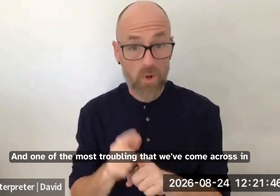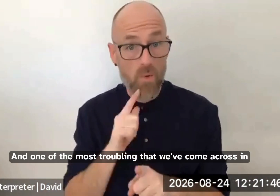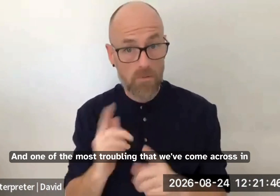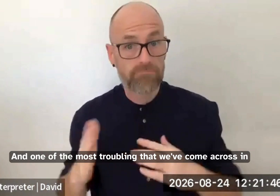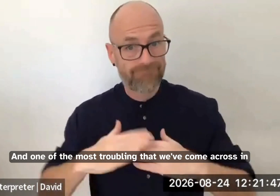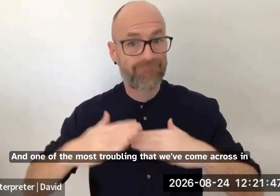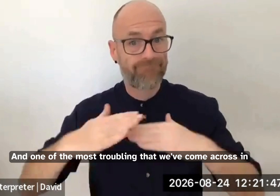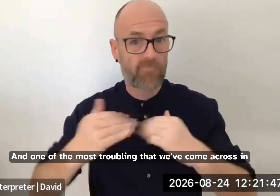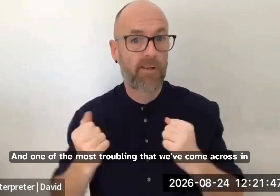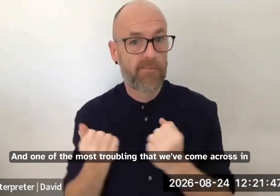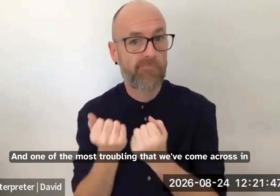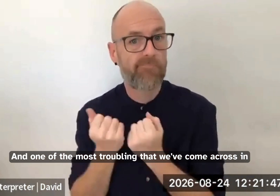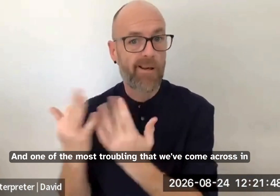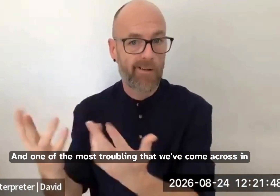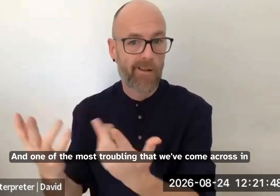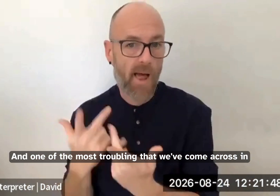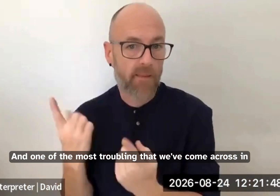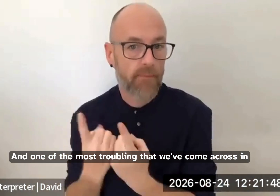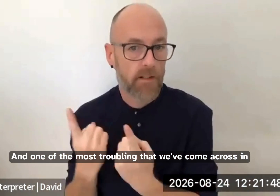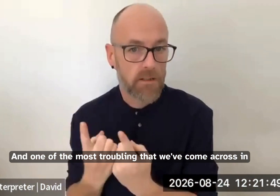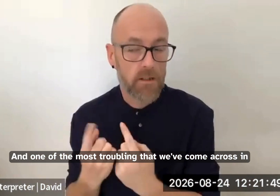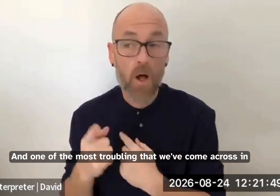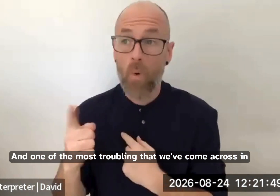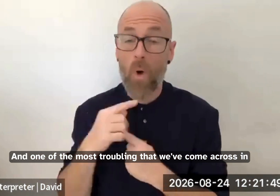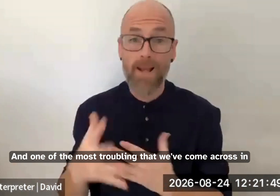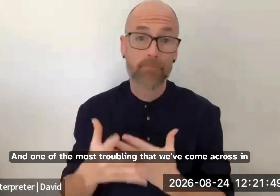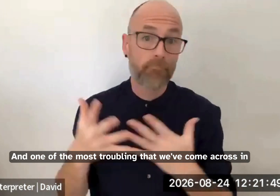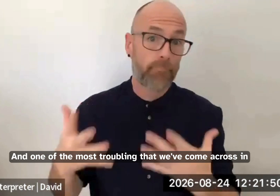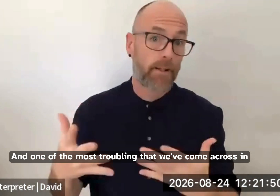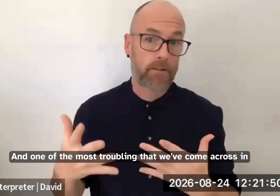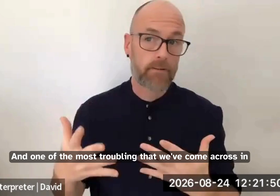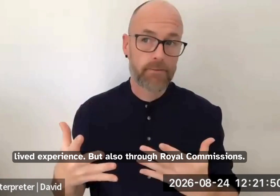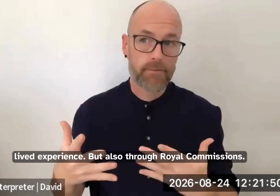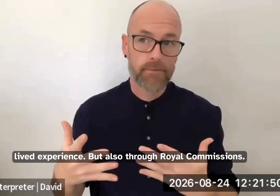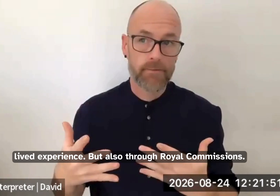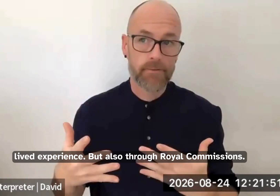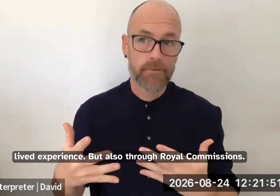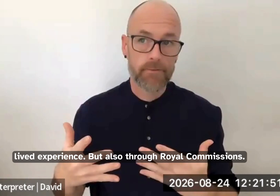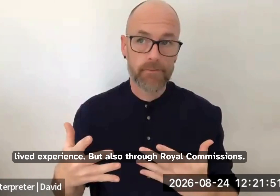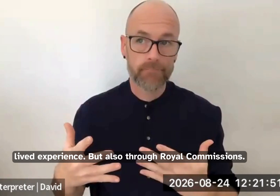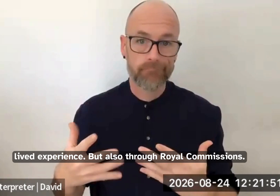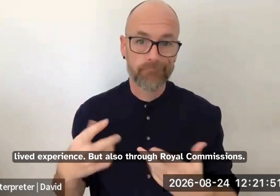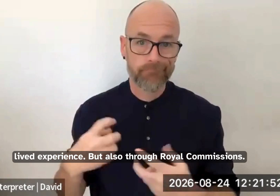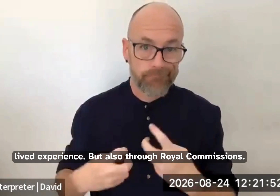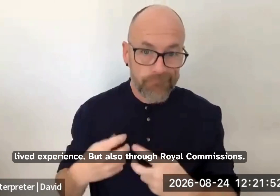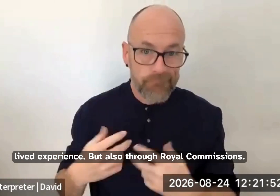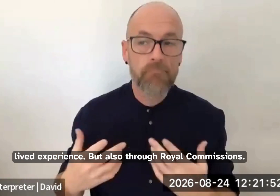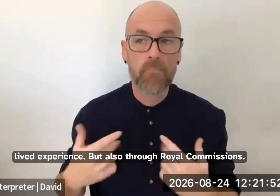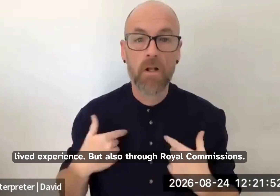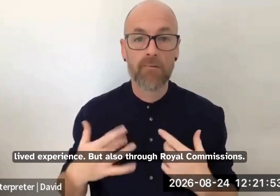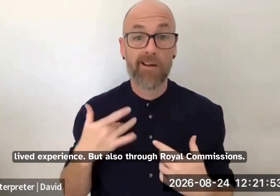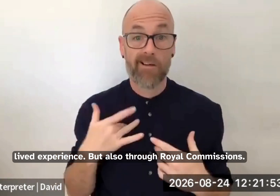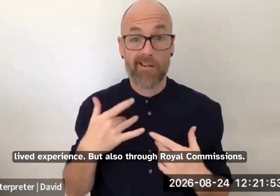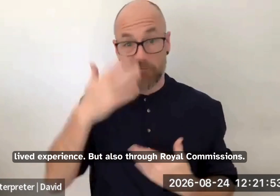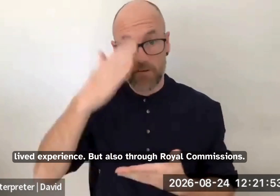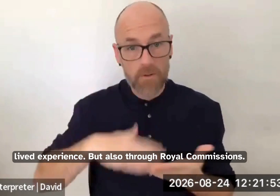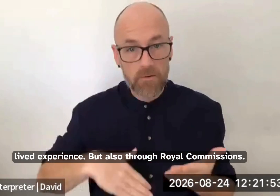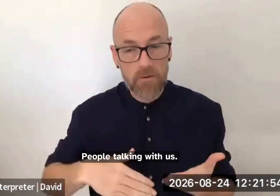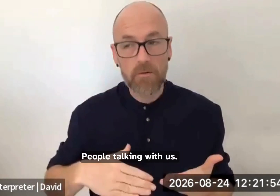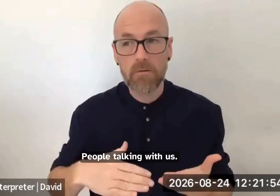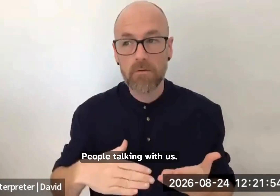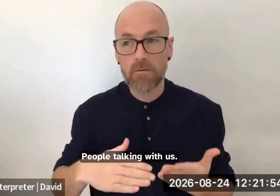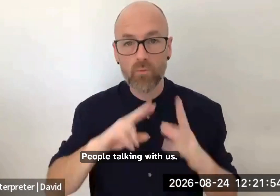things. And one of the most troubling that we've come across in lived experience, but also through royal